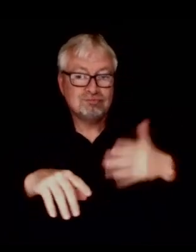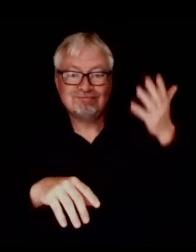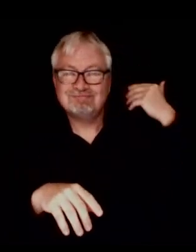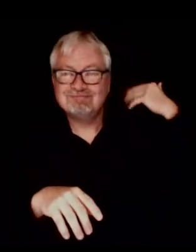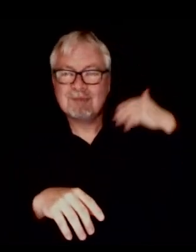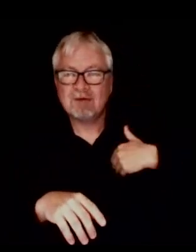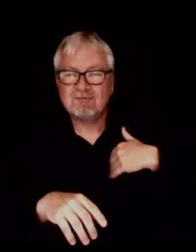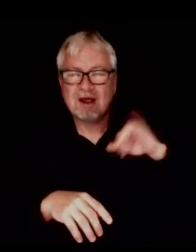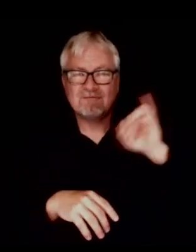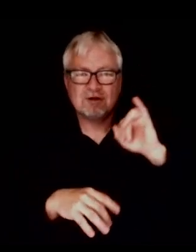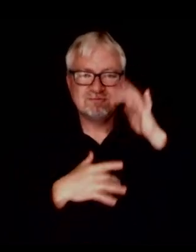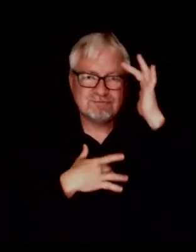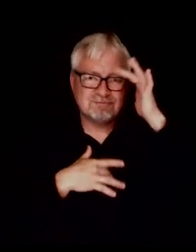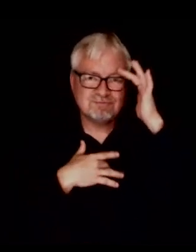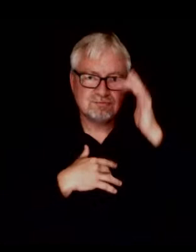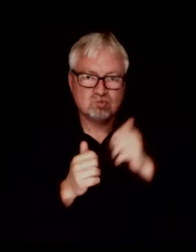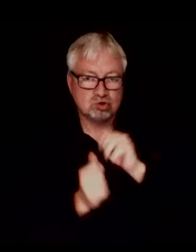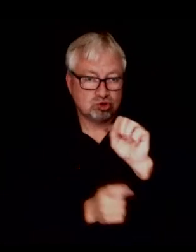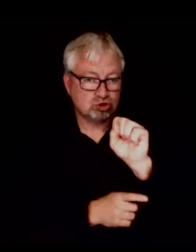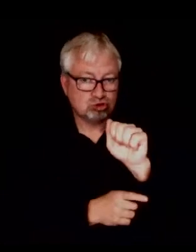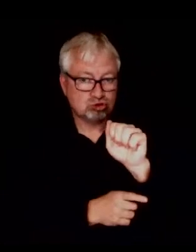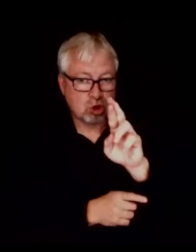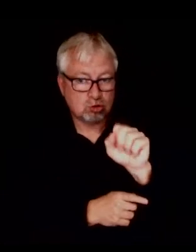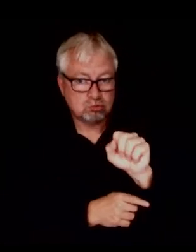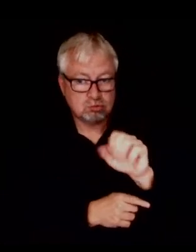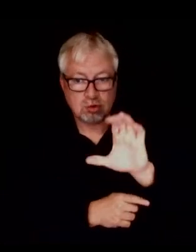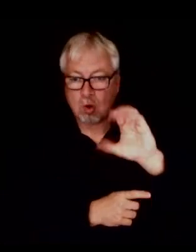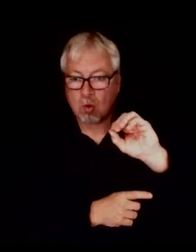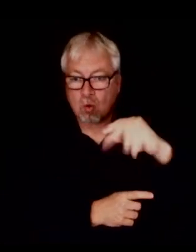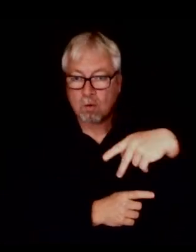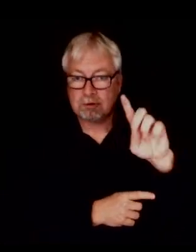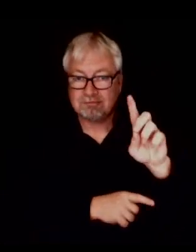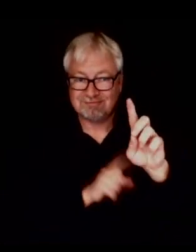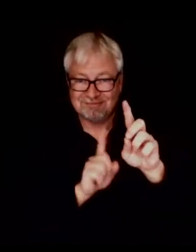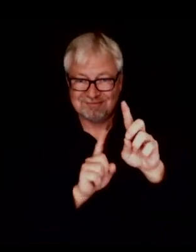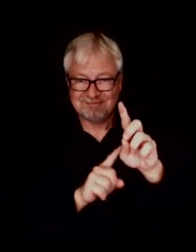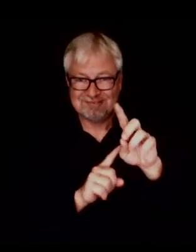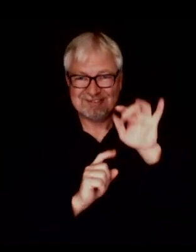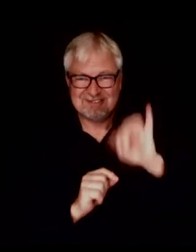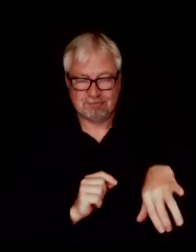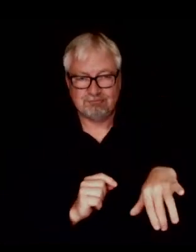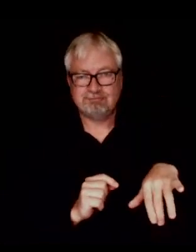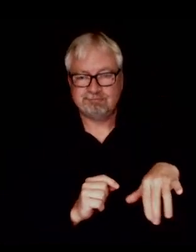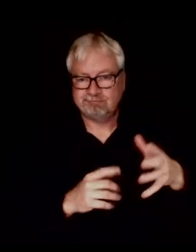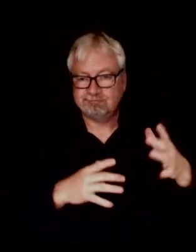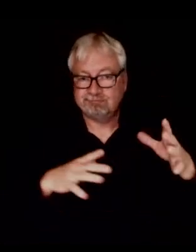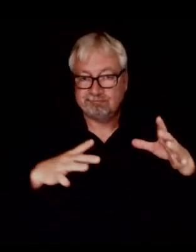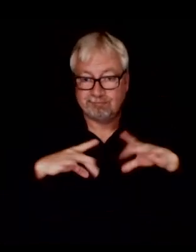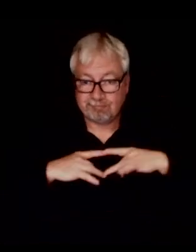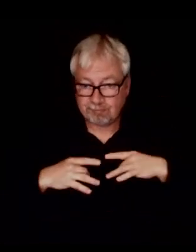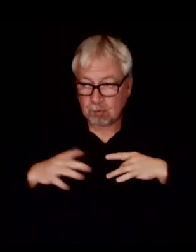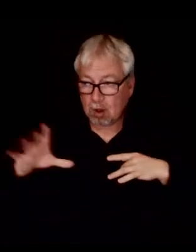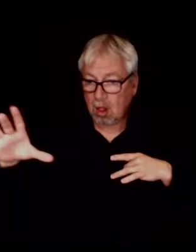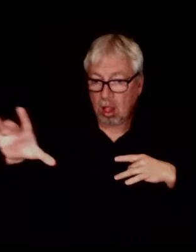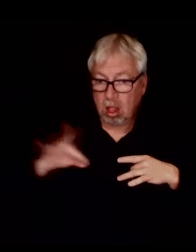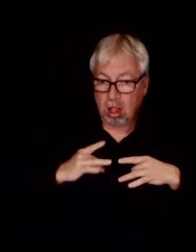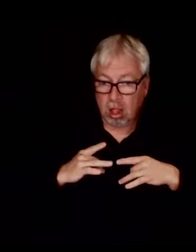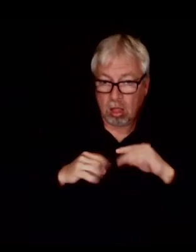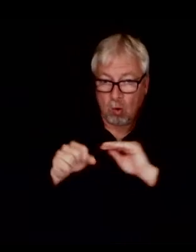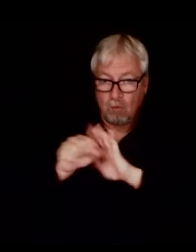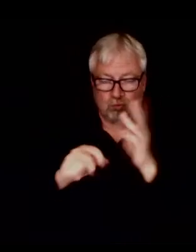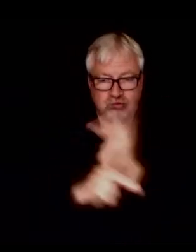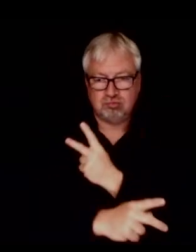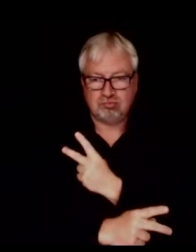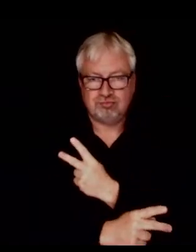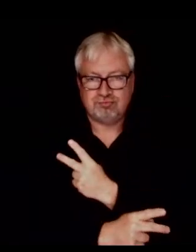for developing multisystem inflammatory syndrome in children, MIS-C. MIS-C is a potentially severe and